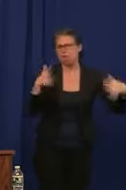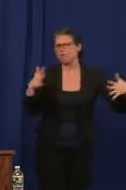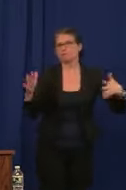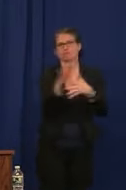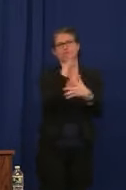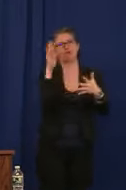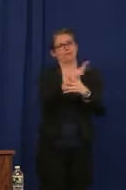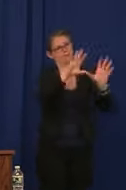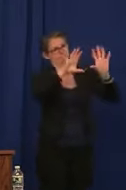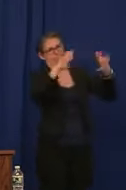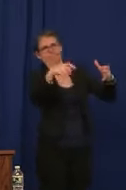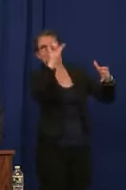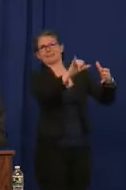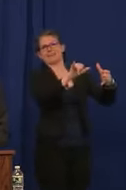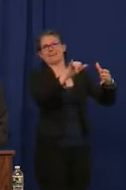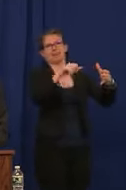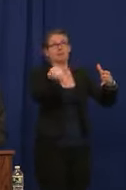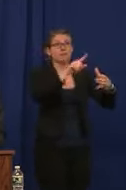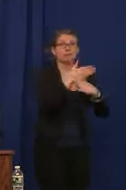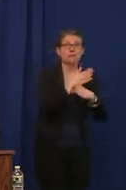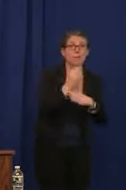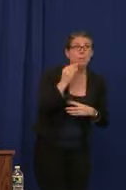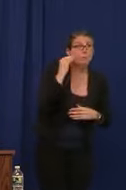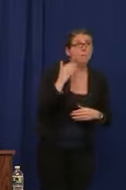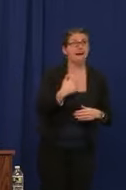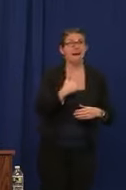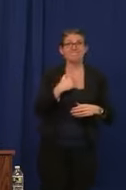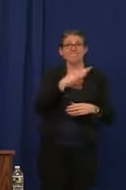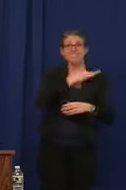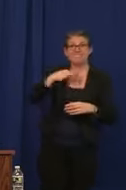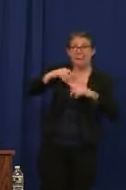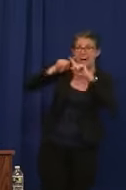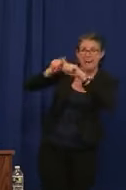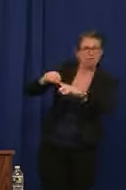risk. And that's why we're seeing more cases.